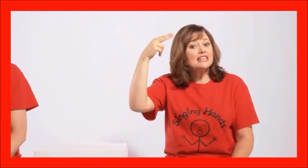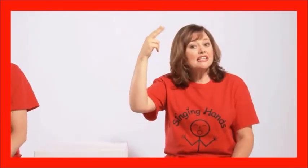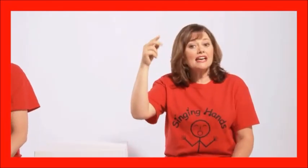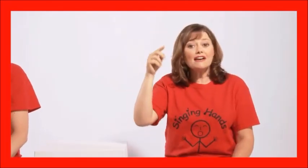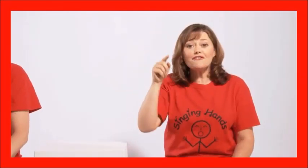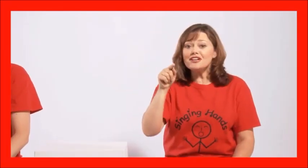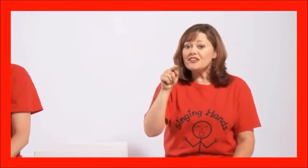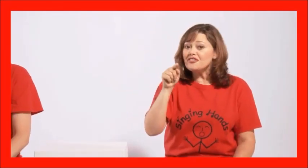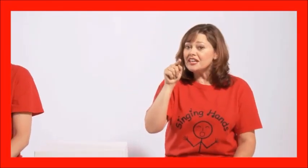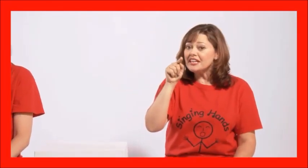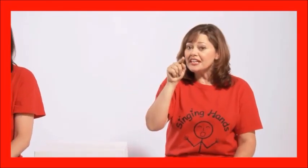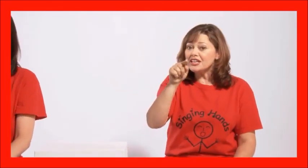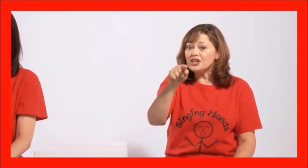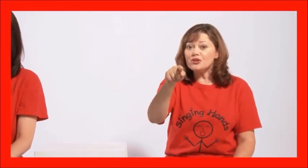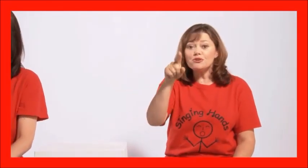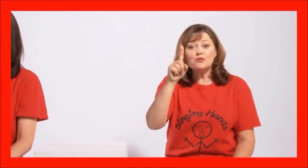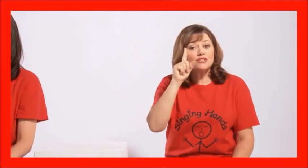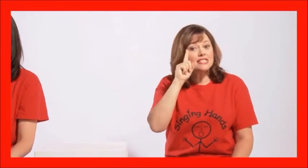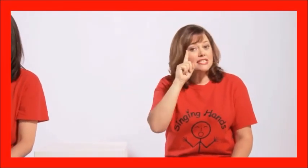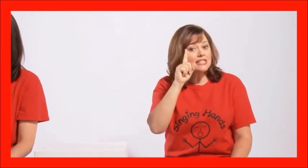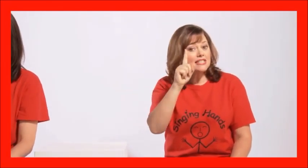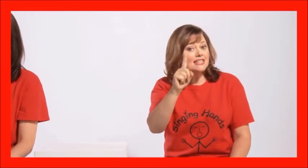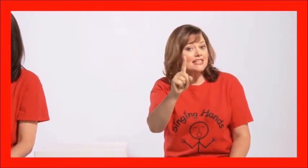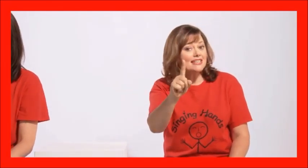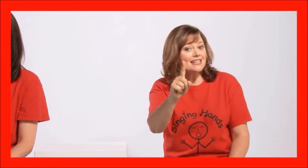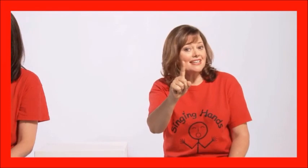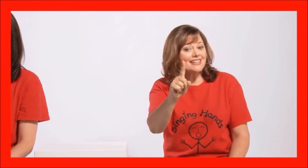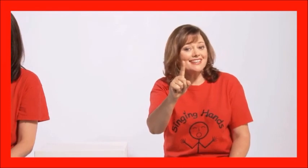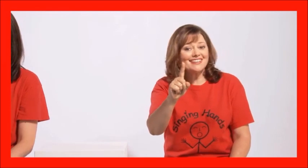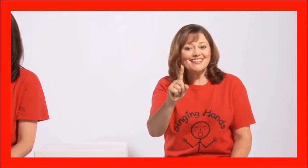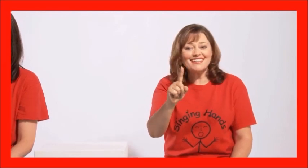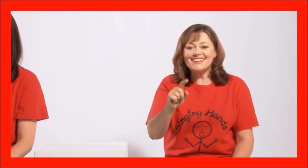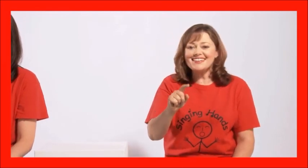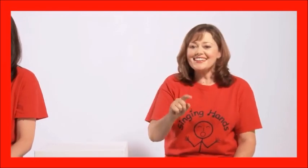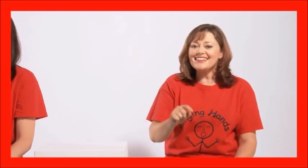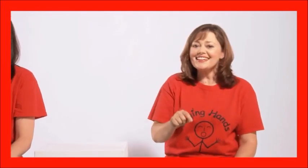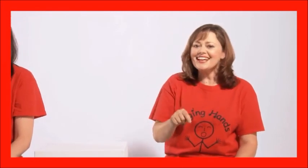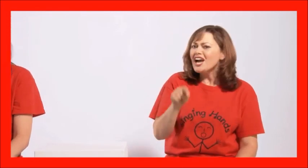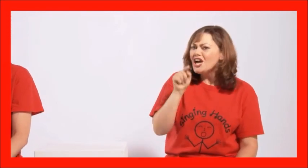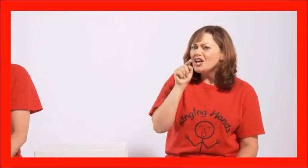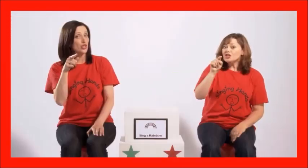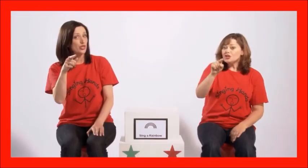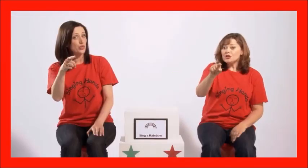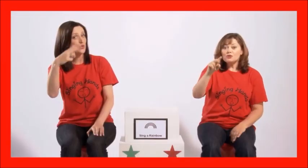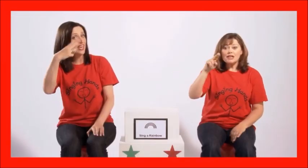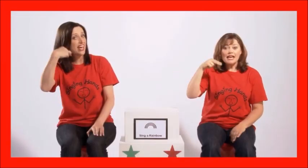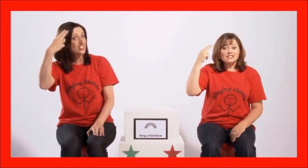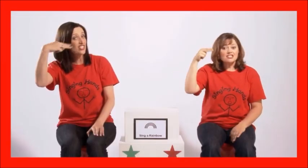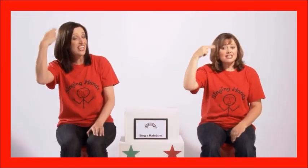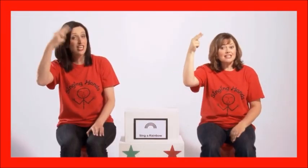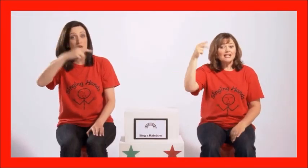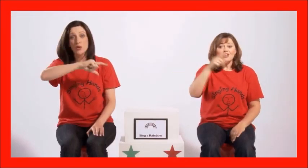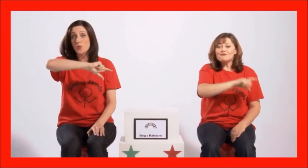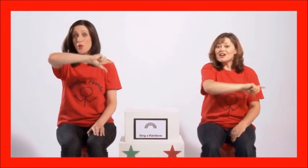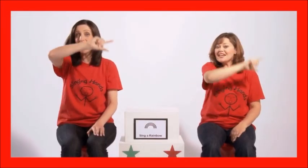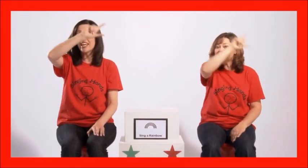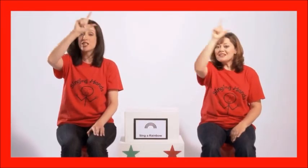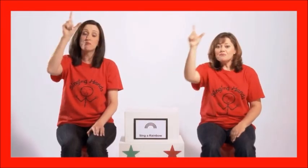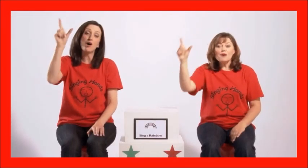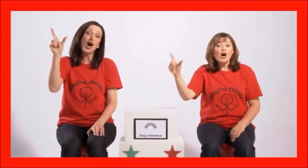everything you see You can sing a rainbow,